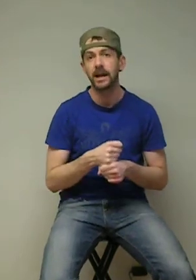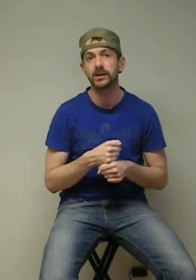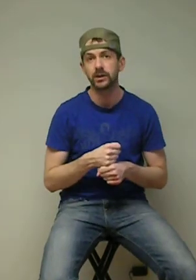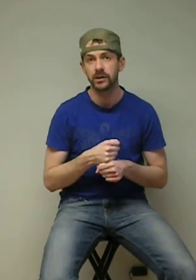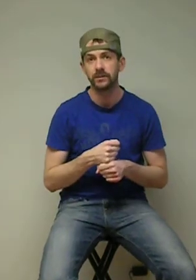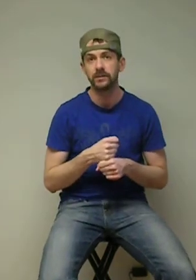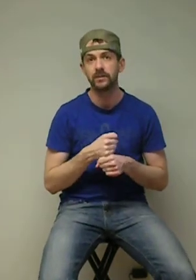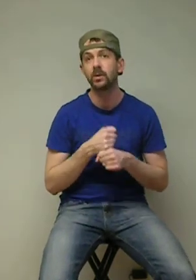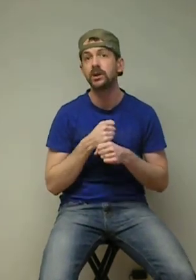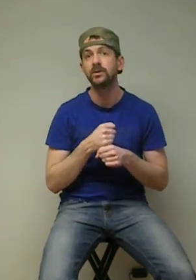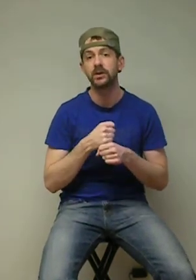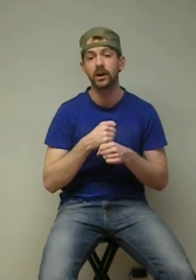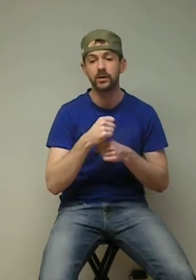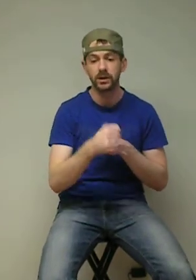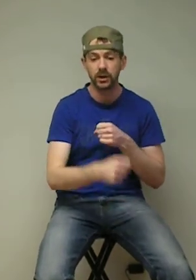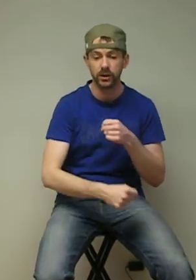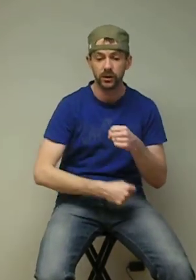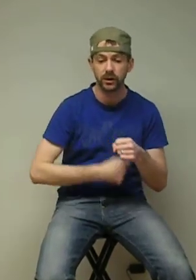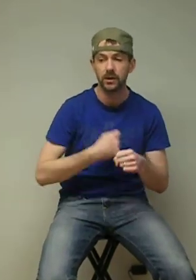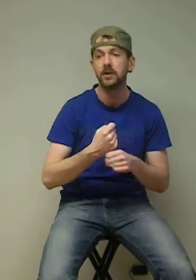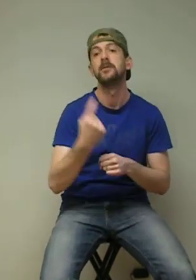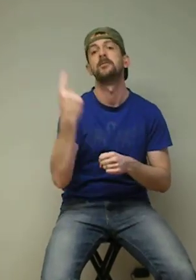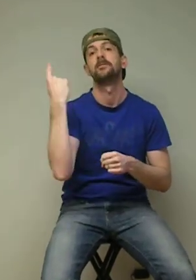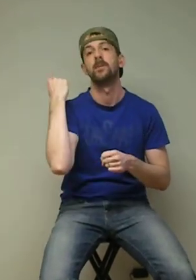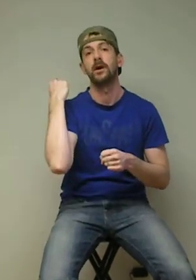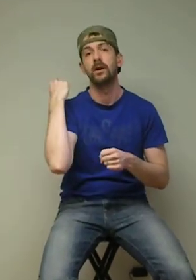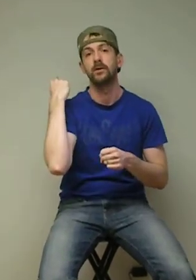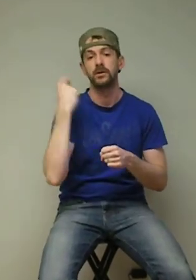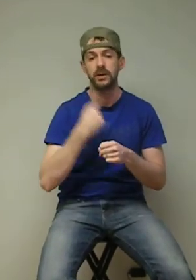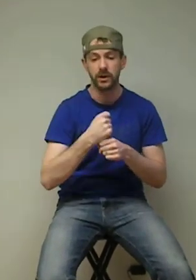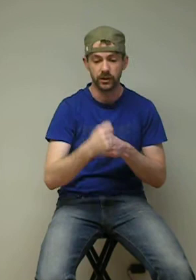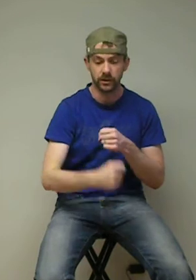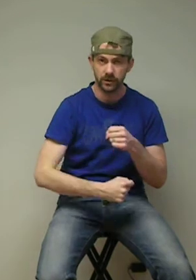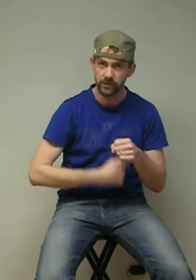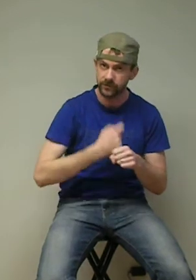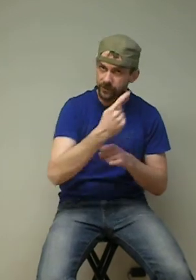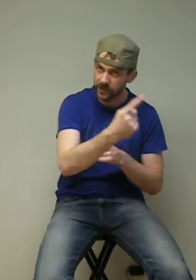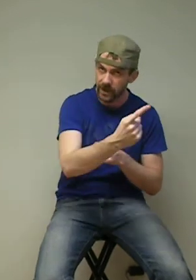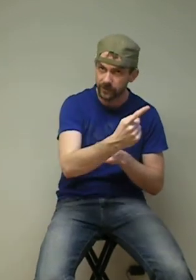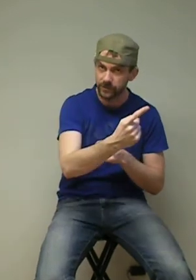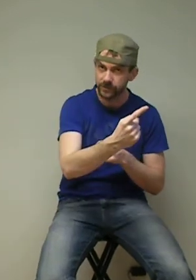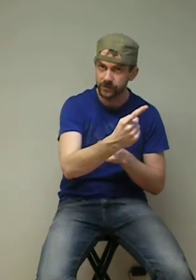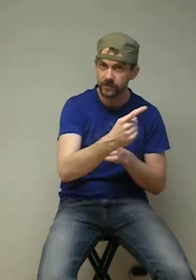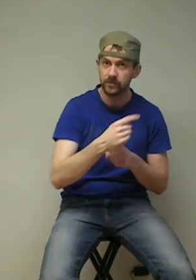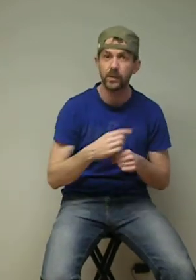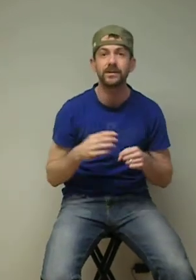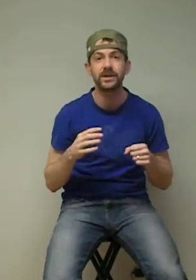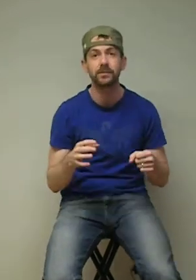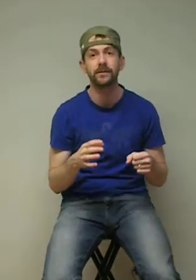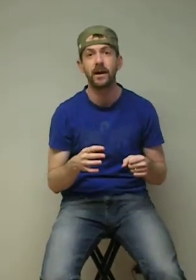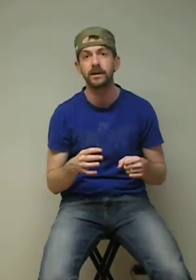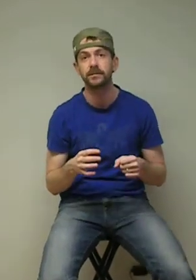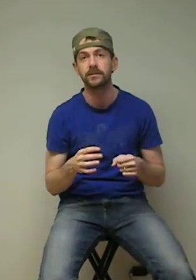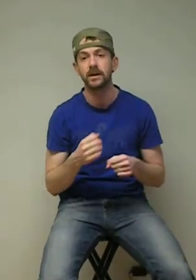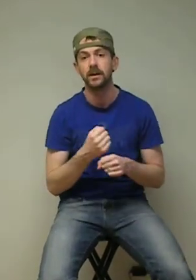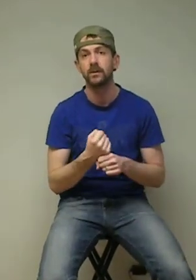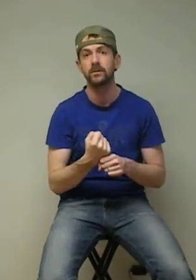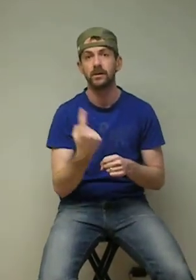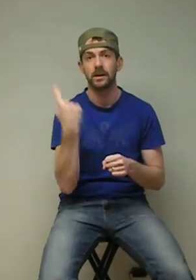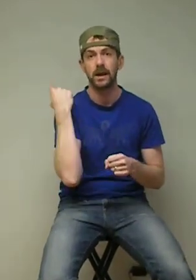next year, we used to go year ago, year from now. But we simplified it.